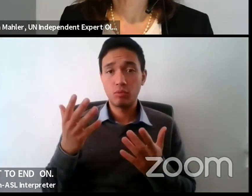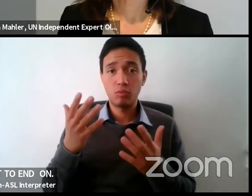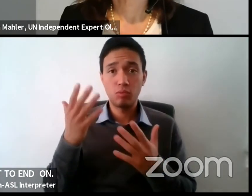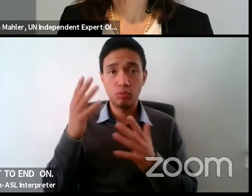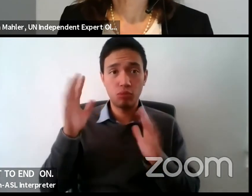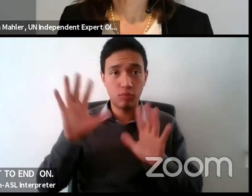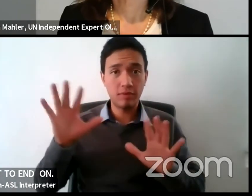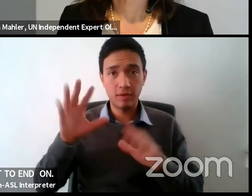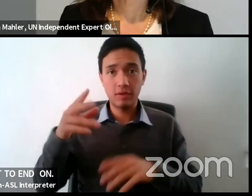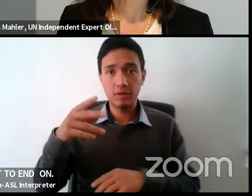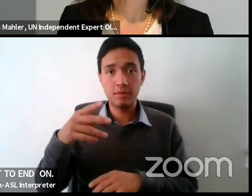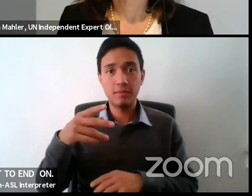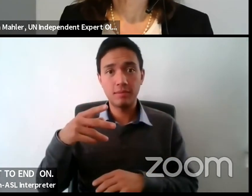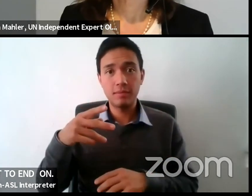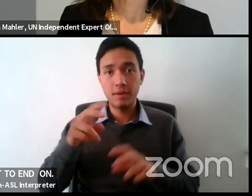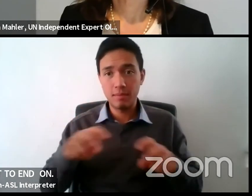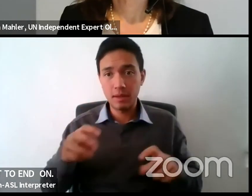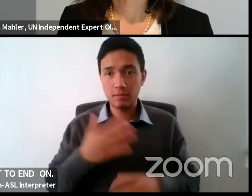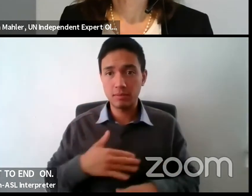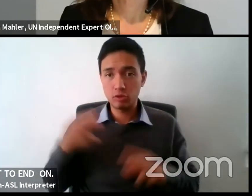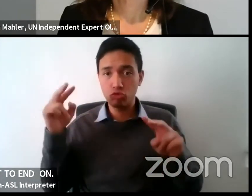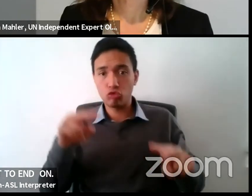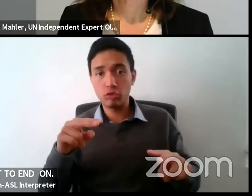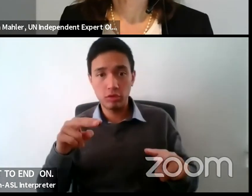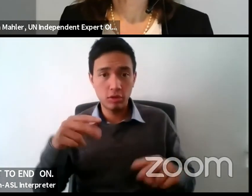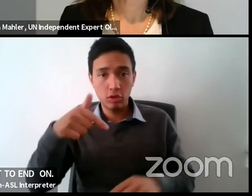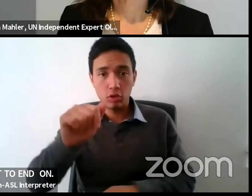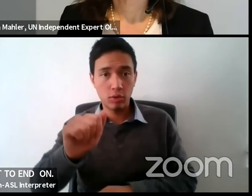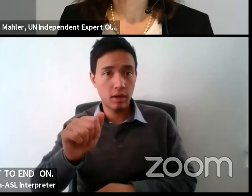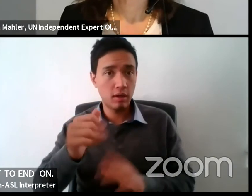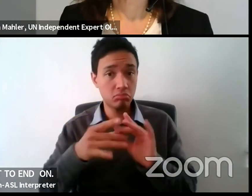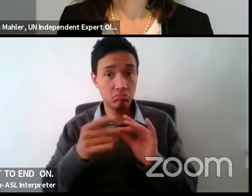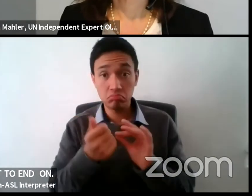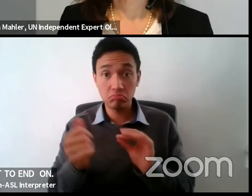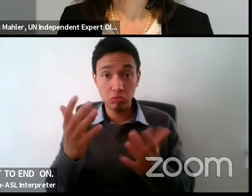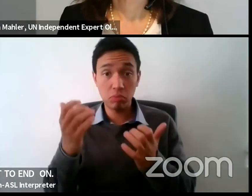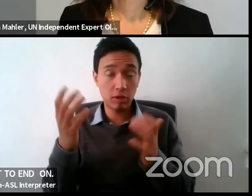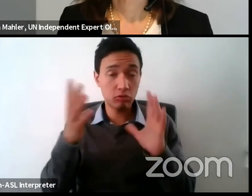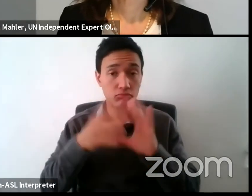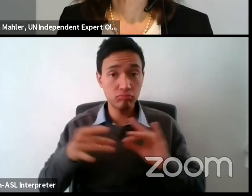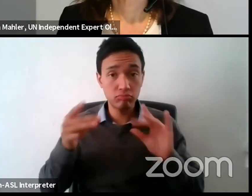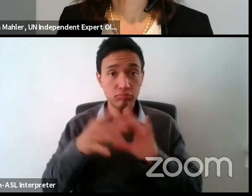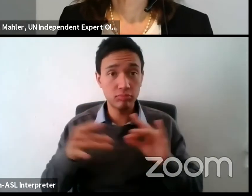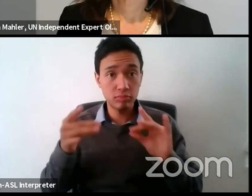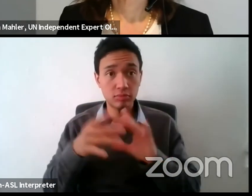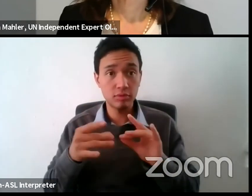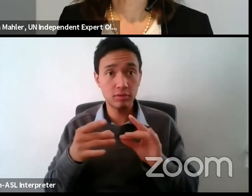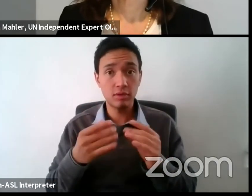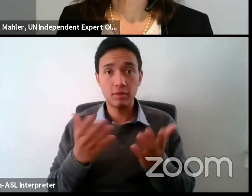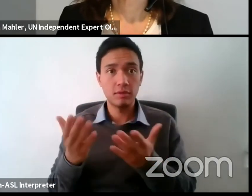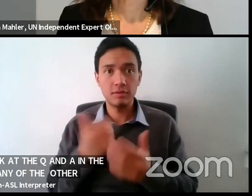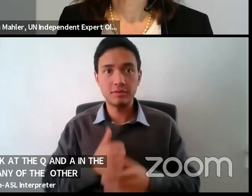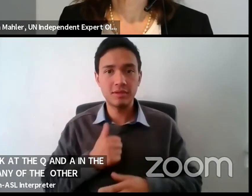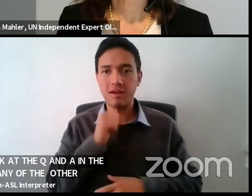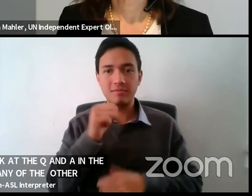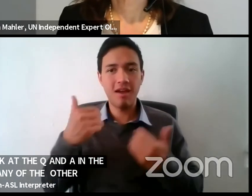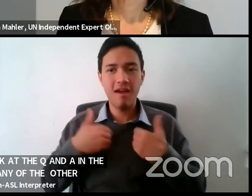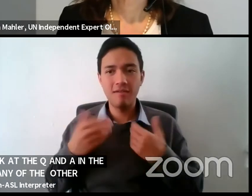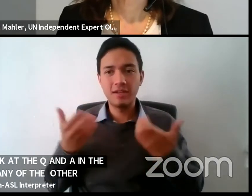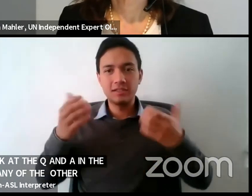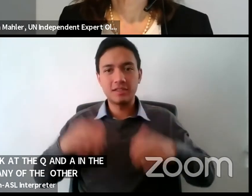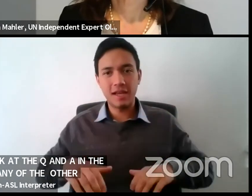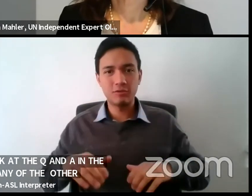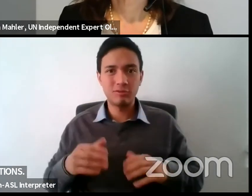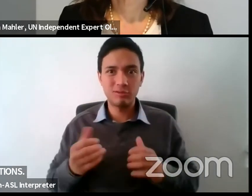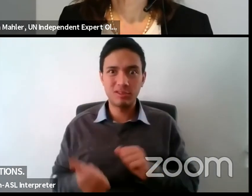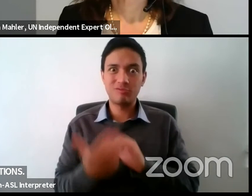Q&A as well and the chat and wish to answer any of the other wonderful questions that we've been getting. I'm sorry we didn't have a chance to